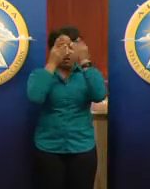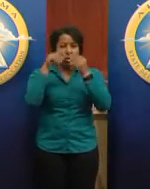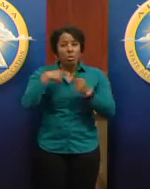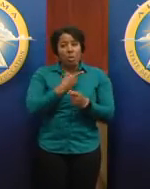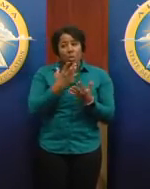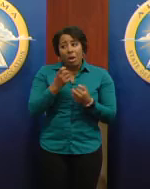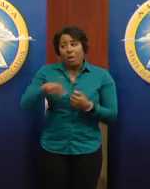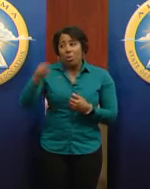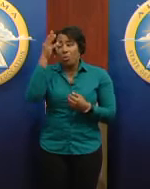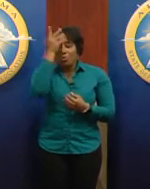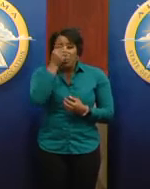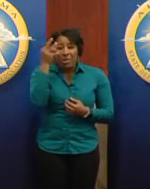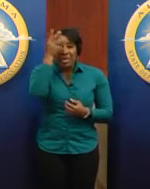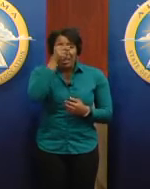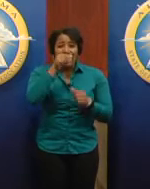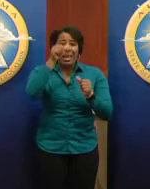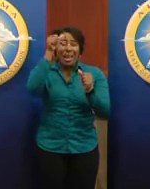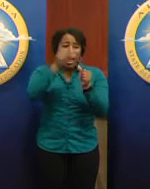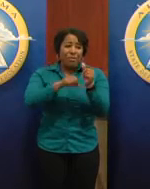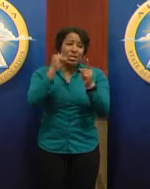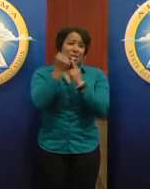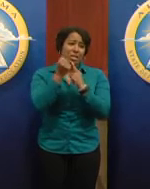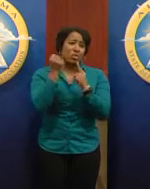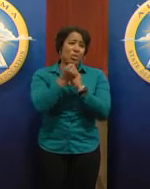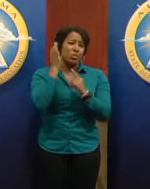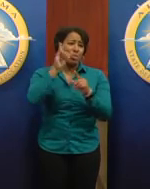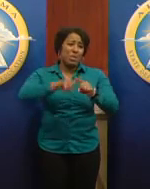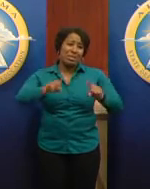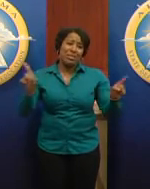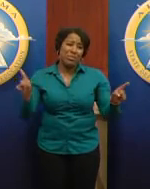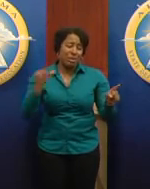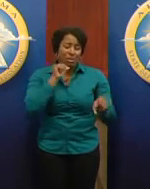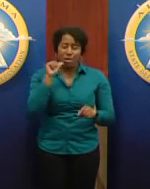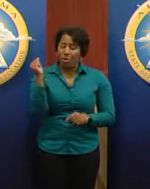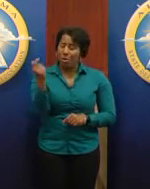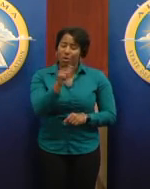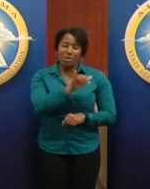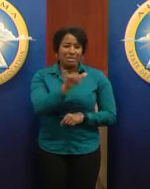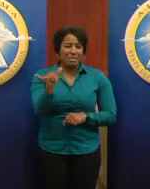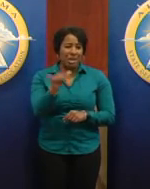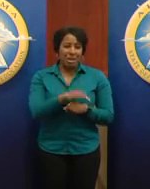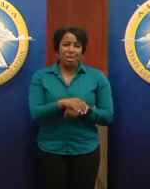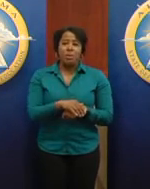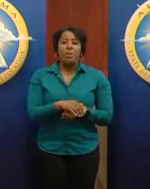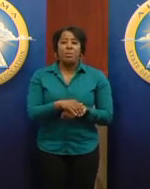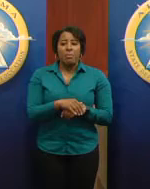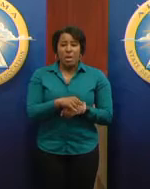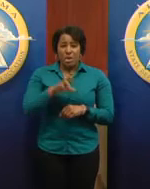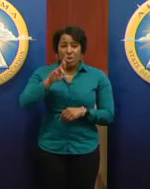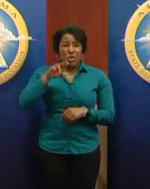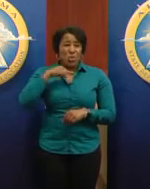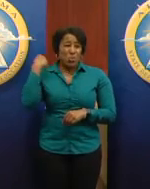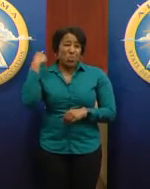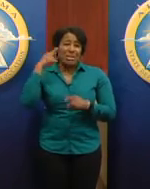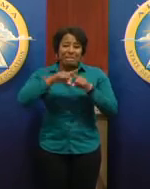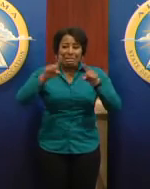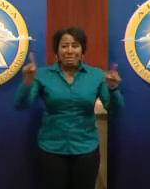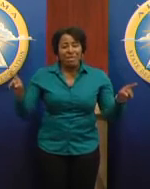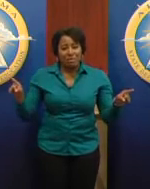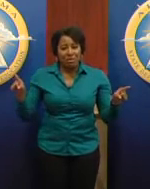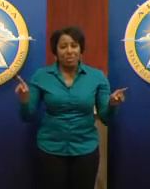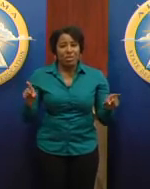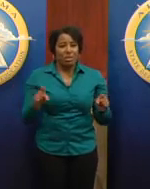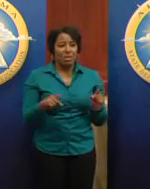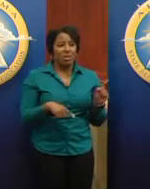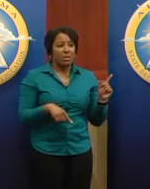through. Every single situation is going to be a little bit different. Every bit of risk is going to be a little bit different. And I think the